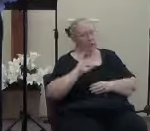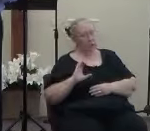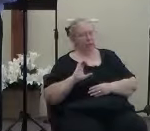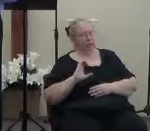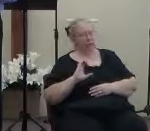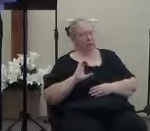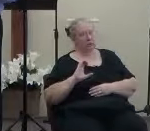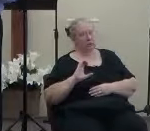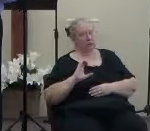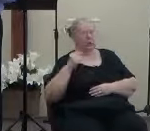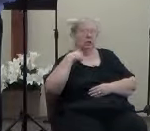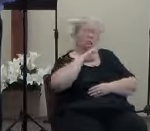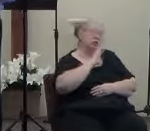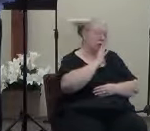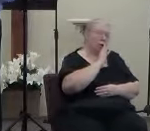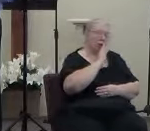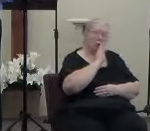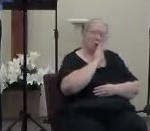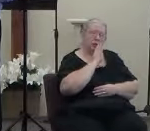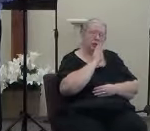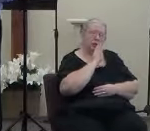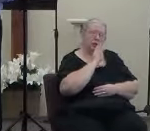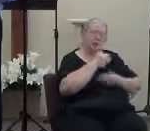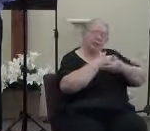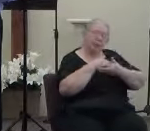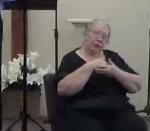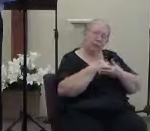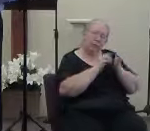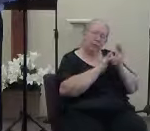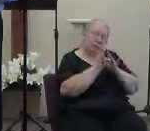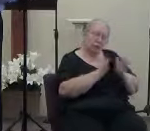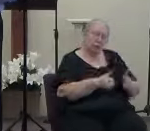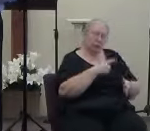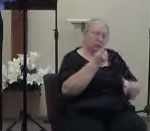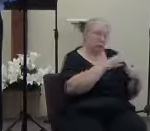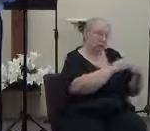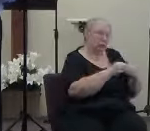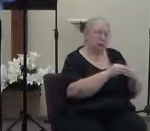we are talking to baby Christians or people we're wanting to lead to the Lord, they'll say,